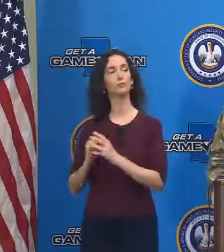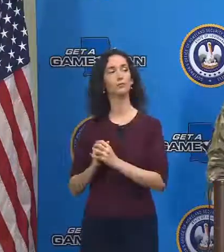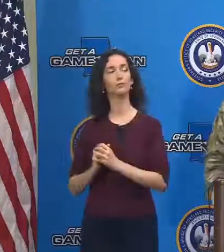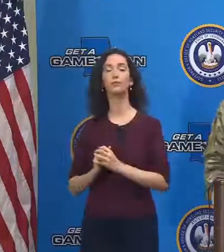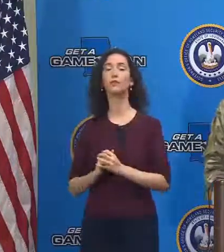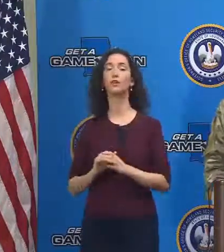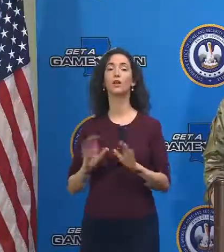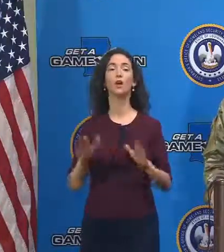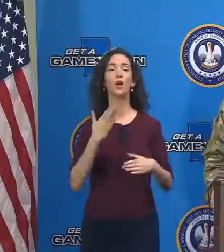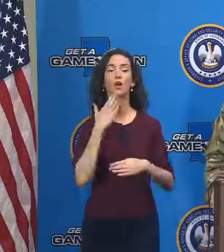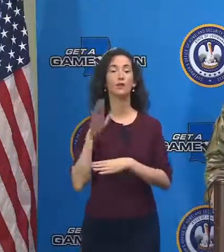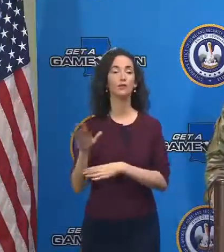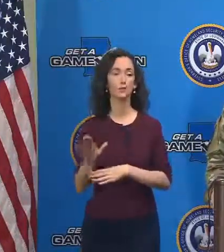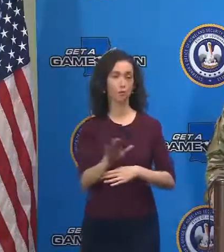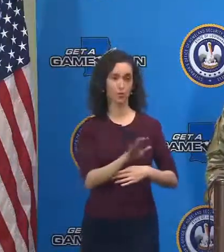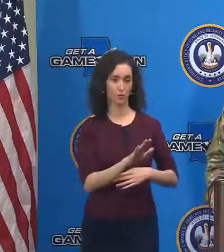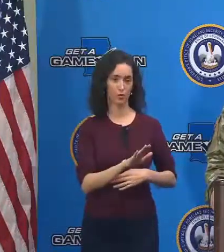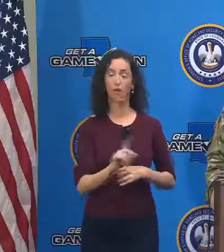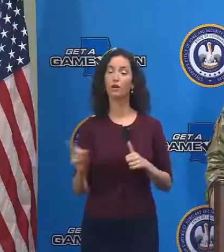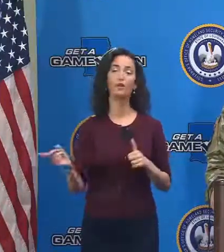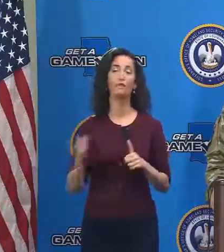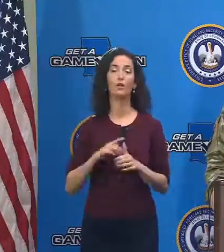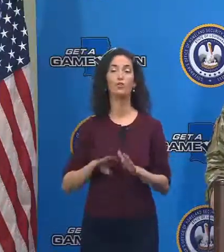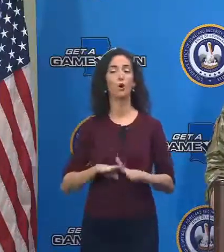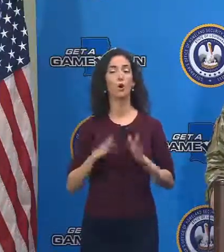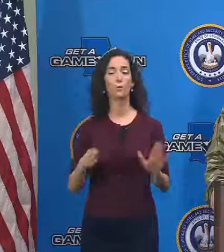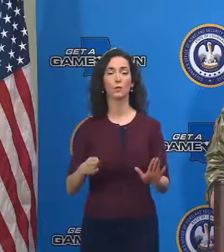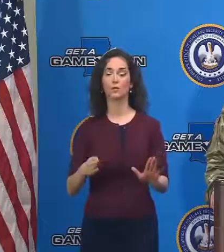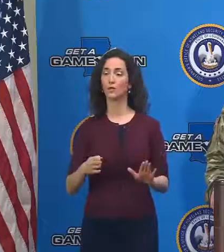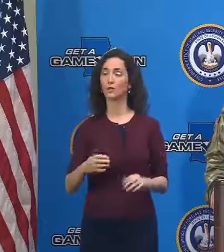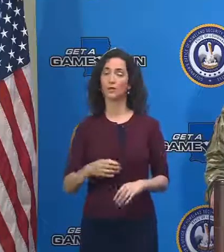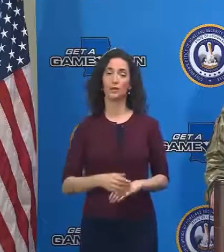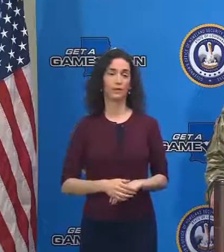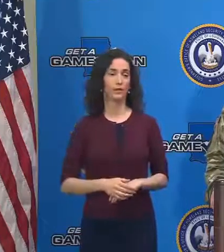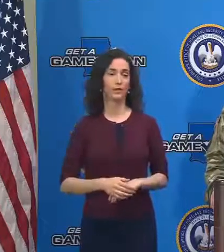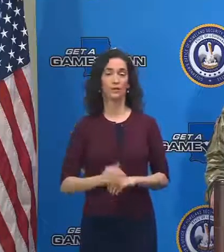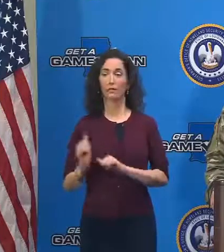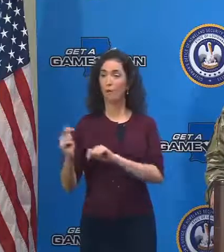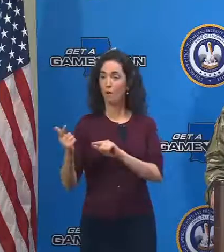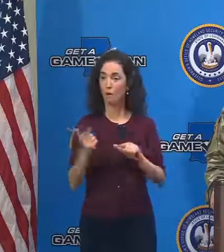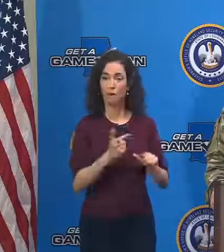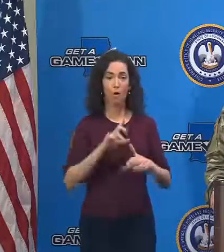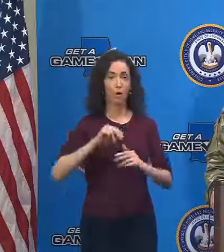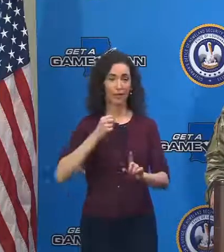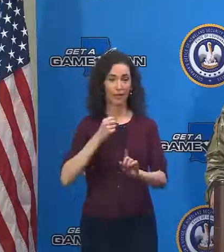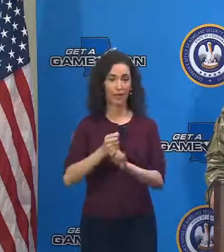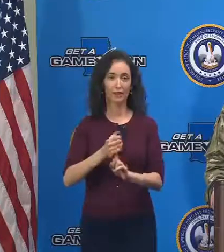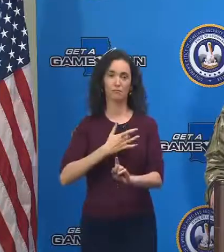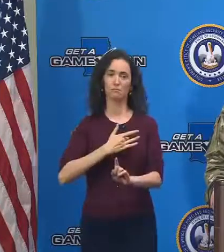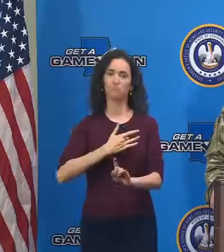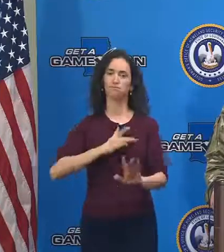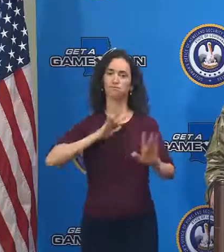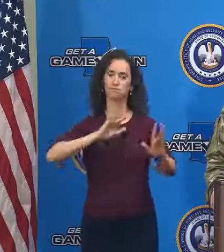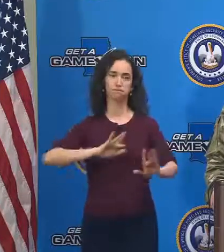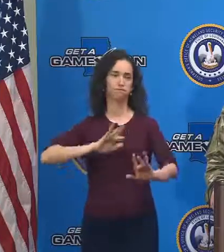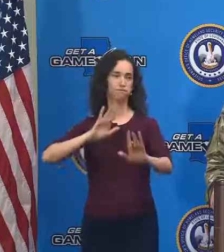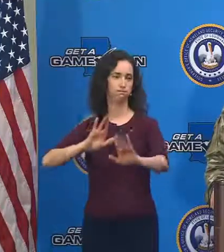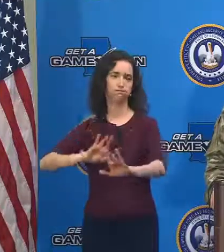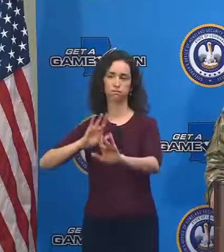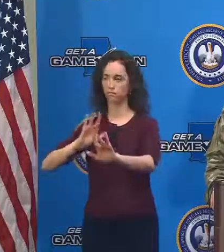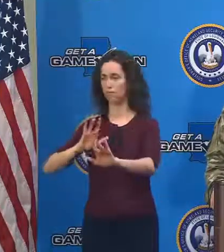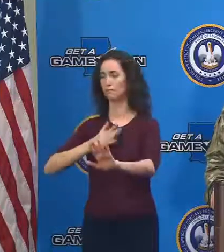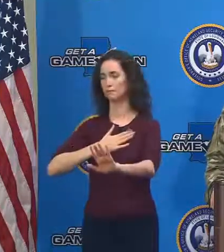Well, good afternoon. I'd like to start off by saying my heart goes out to everybody that's been impacted by Hurricane Ida. And I would like to